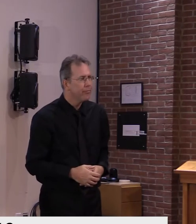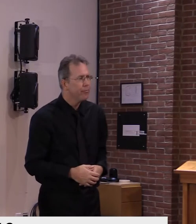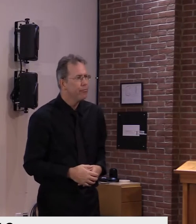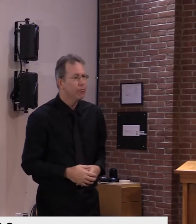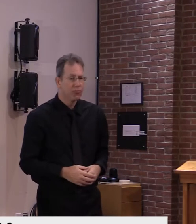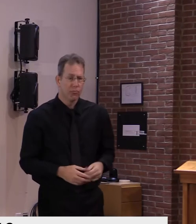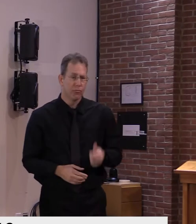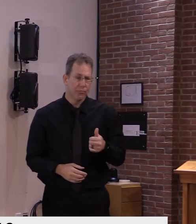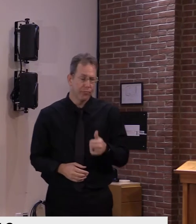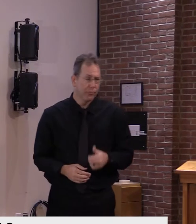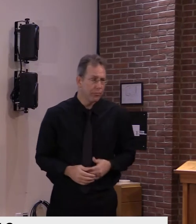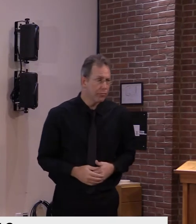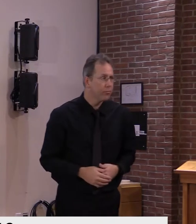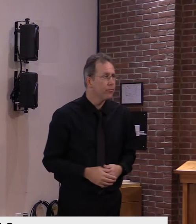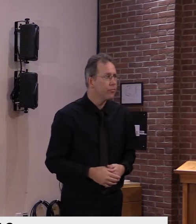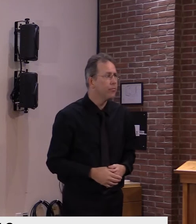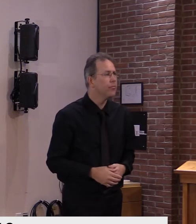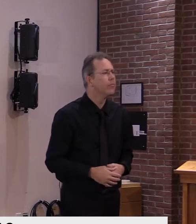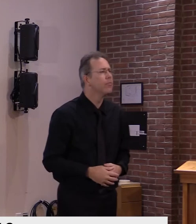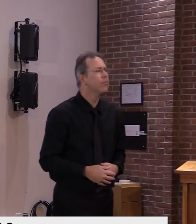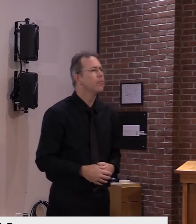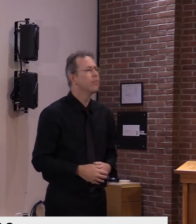Mike Donahue, the Islander.